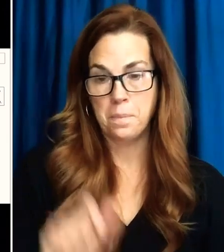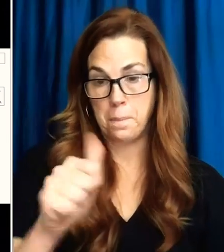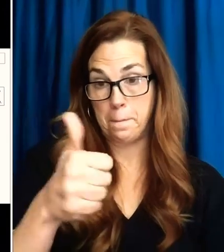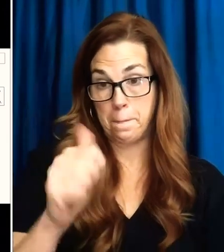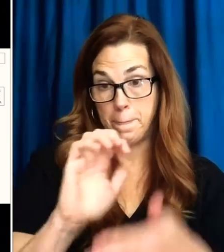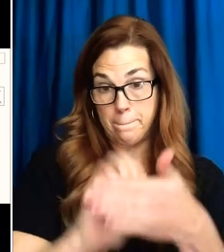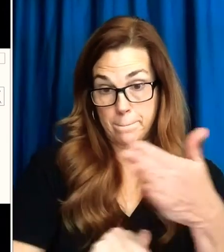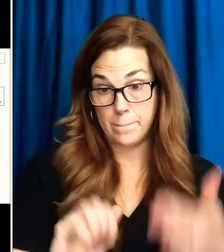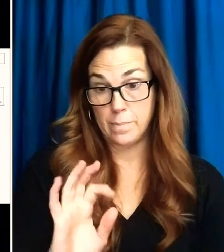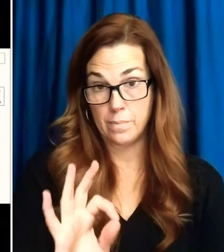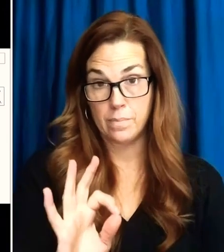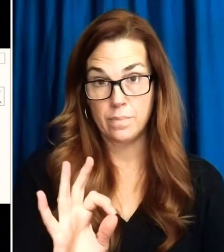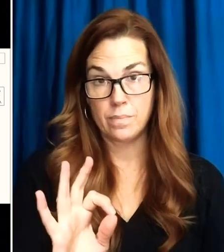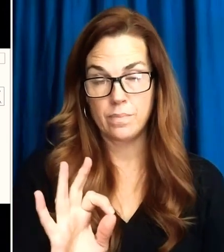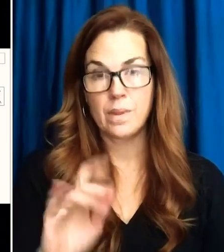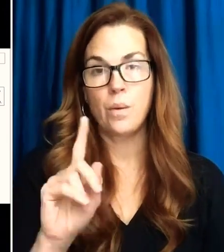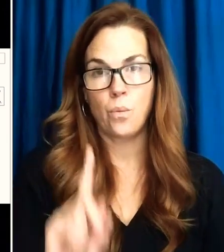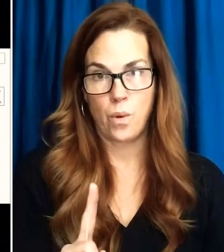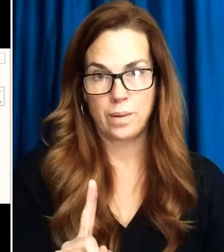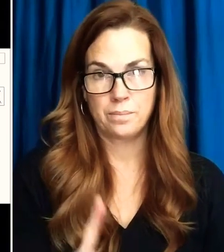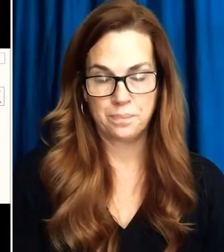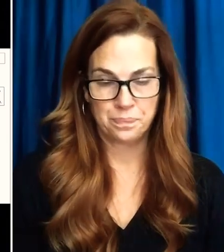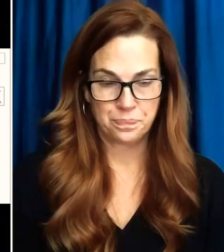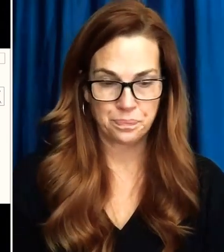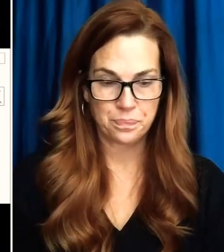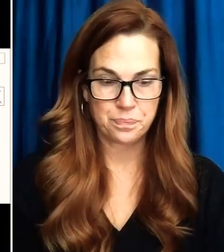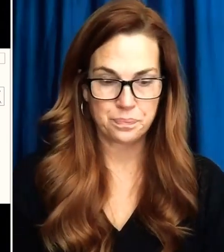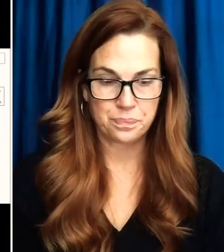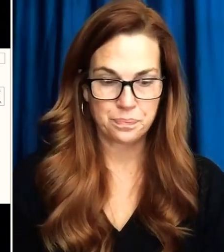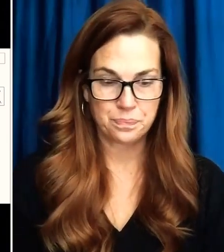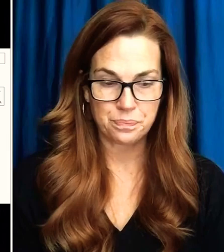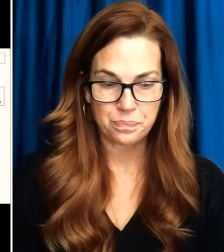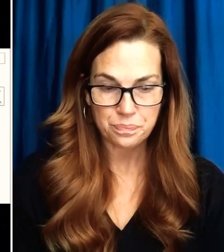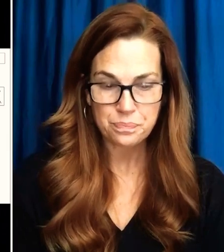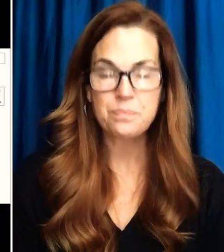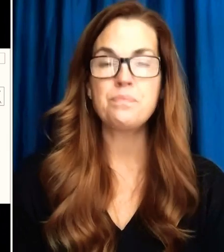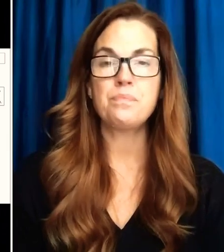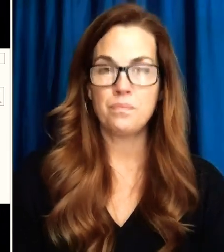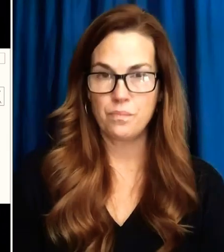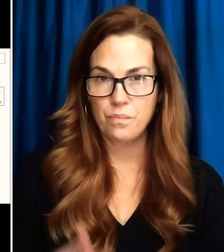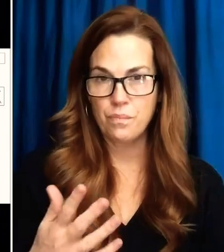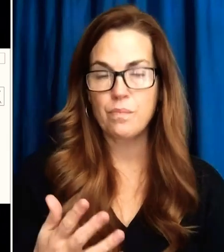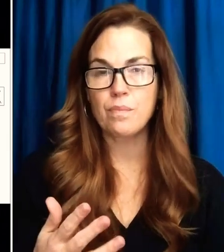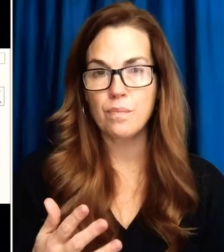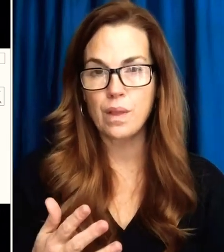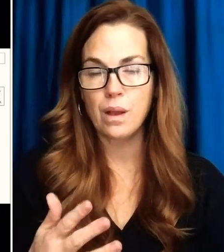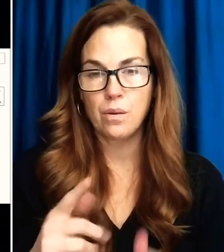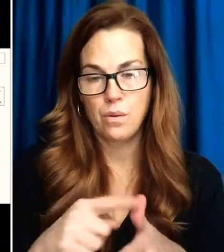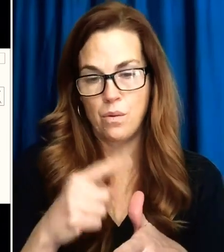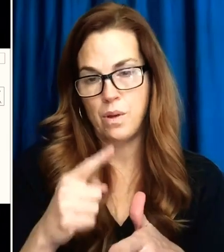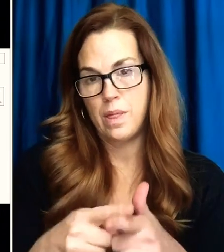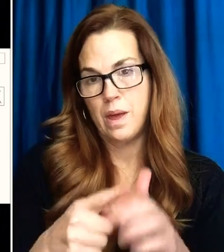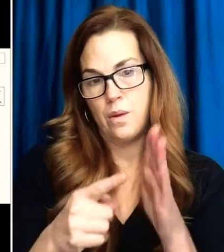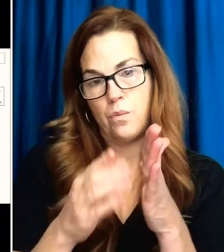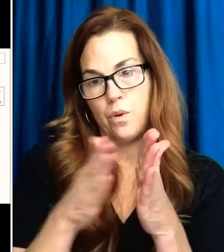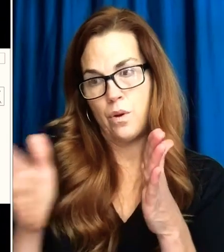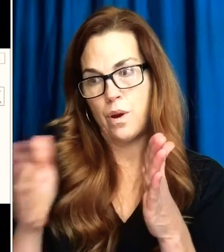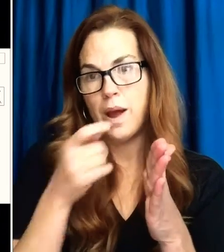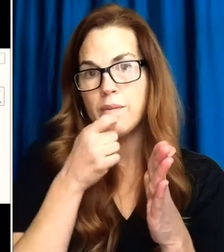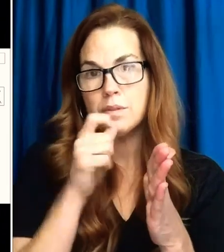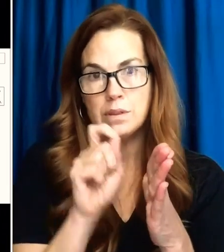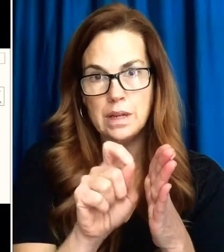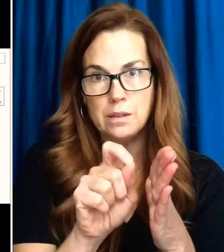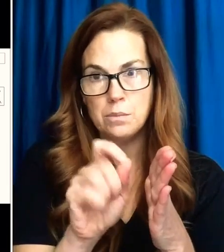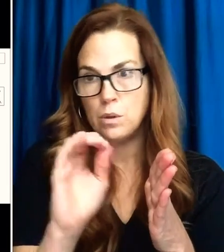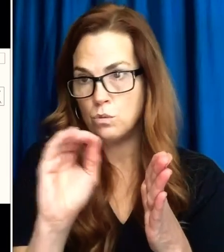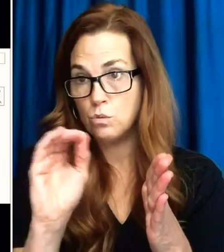me 1. Okay, so since we're after our decimal here, and there's no number, I'm going to plug in a 0 and bring